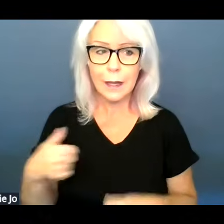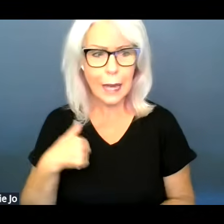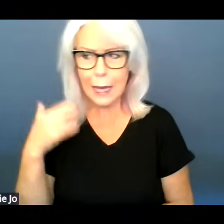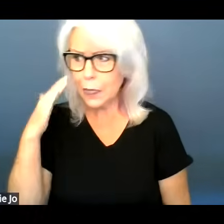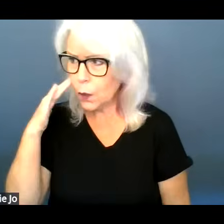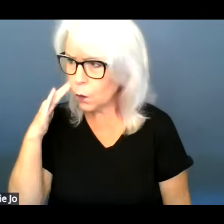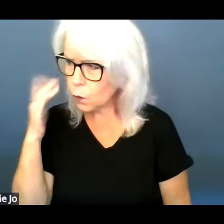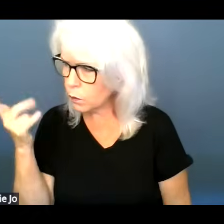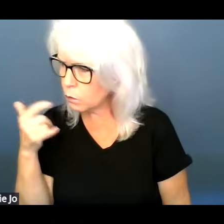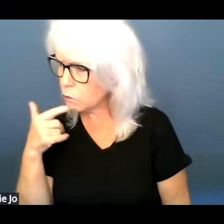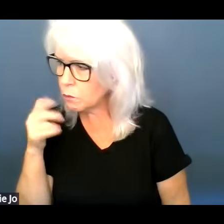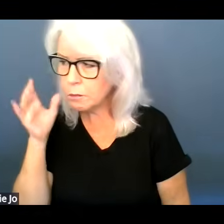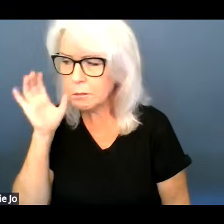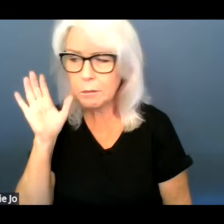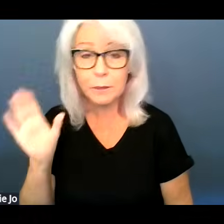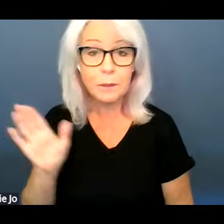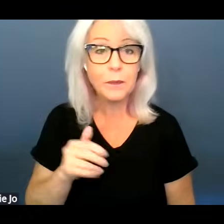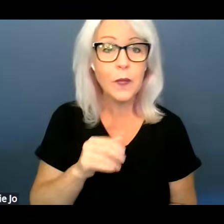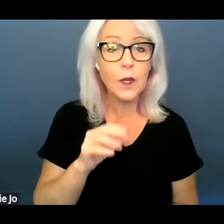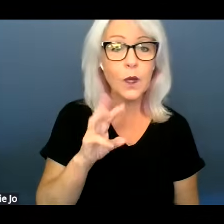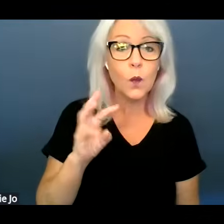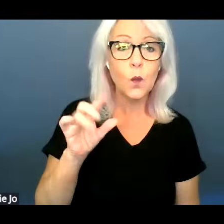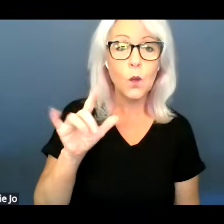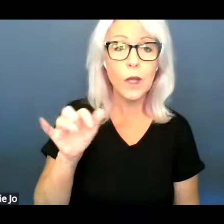yes. William Asher?